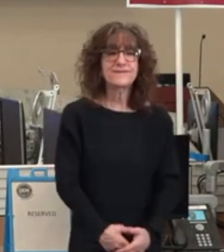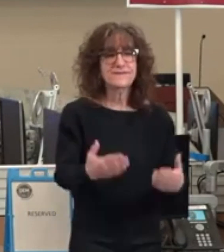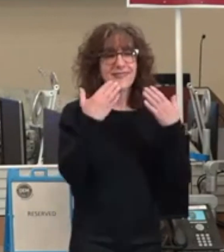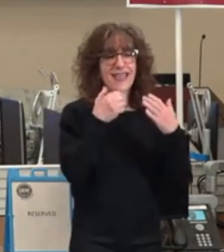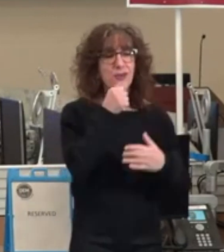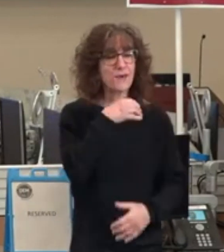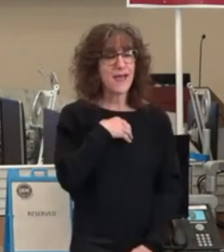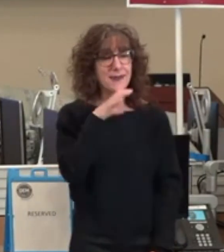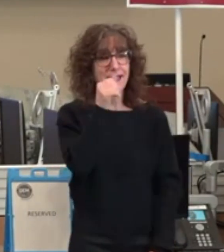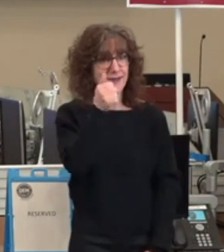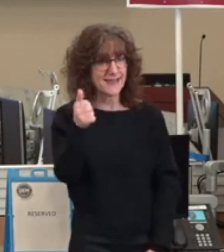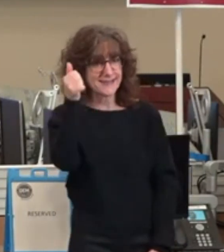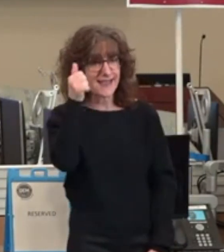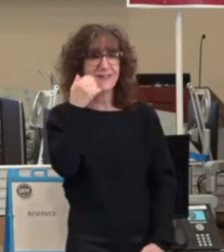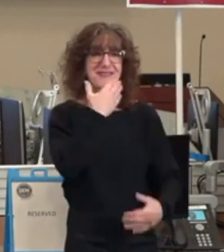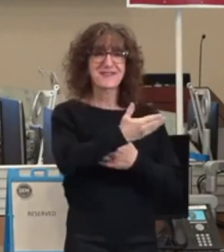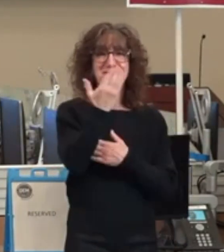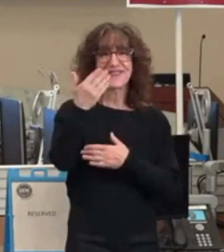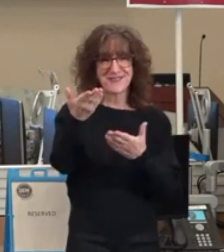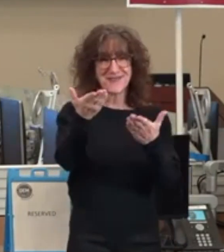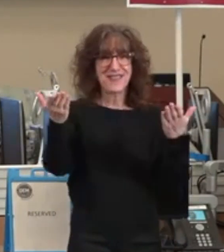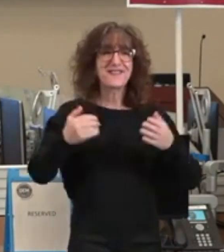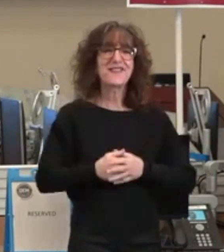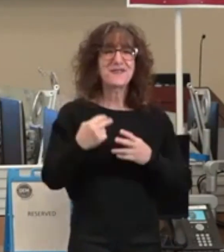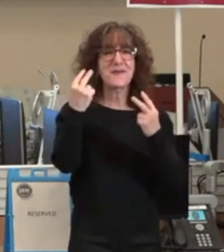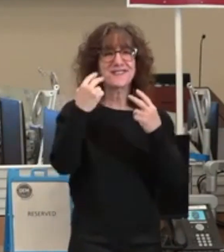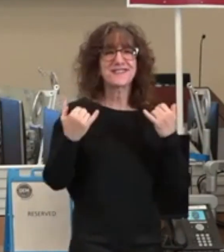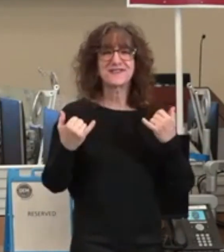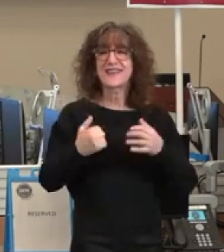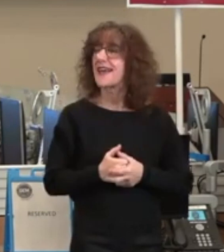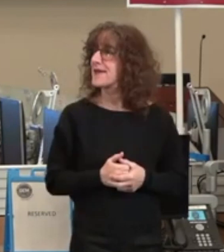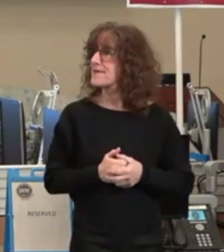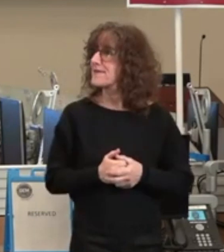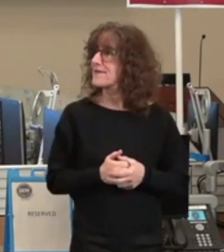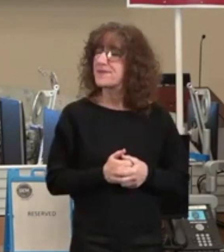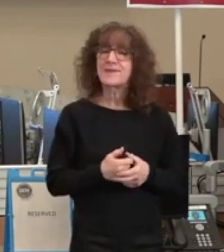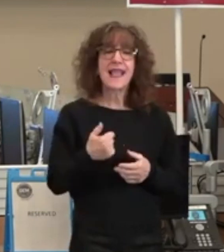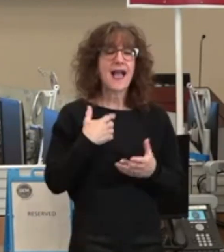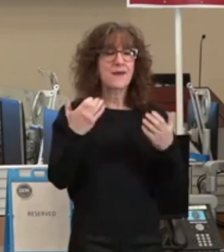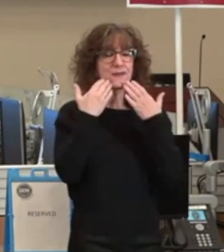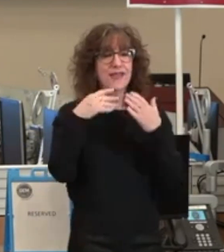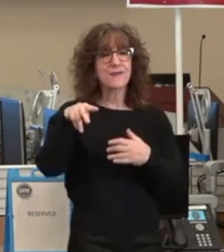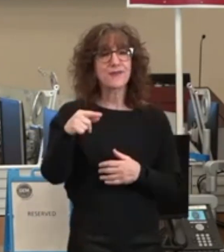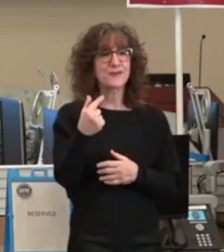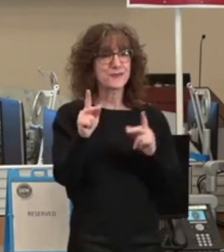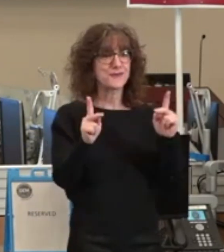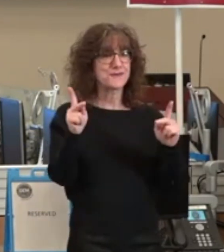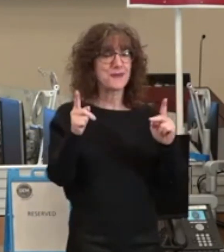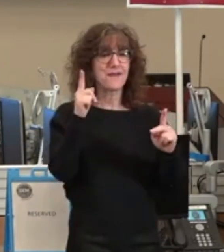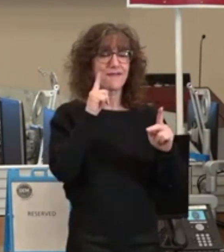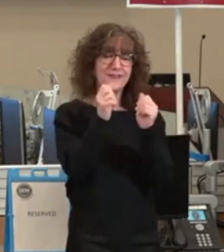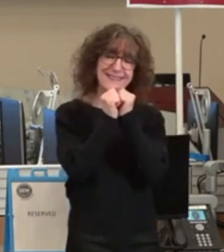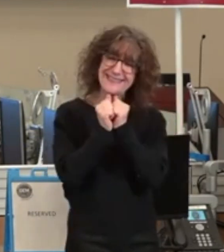Thank you, Madam County Executive, and good morning to all of you watching today. I would like to thank Prince Georgians for